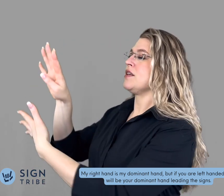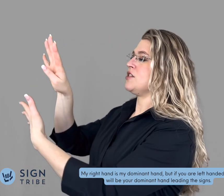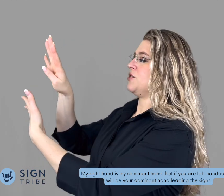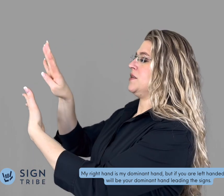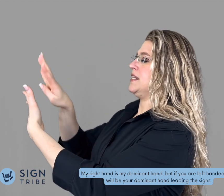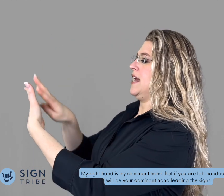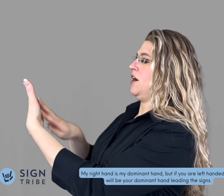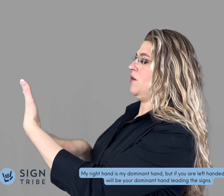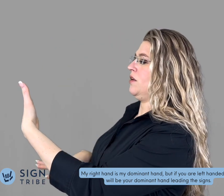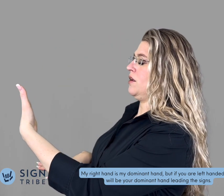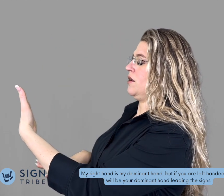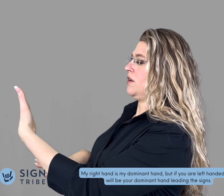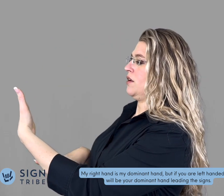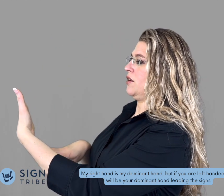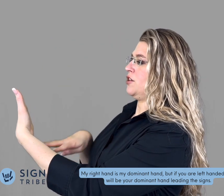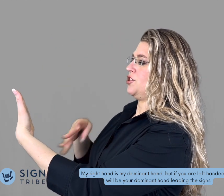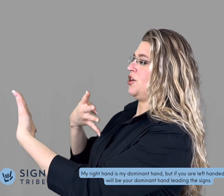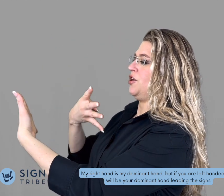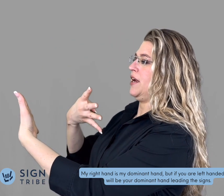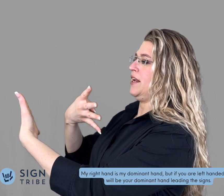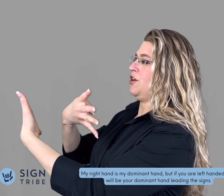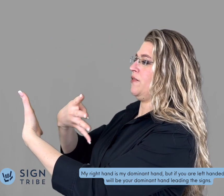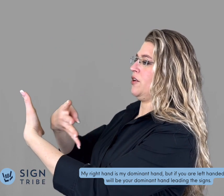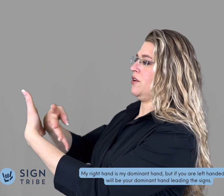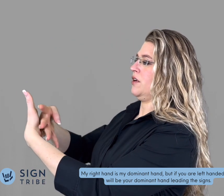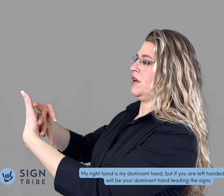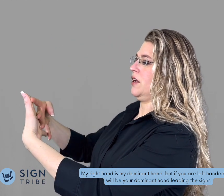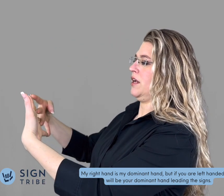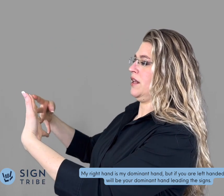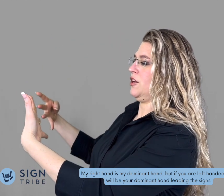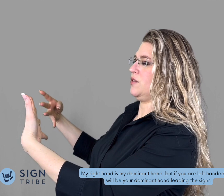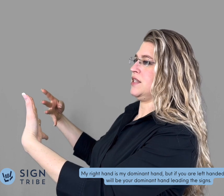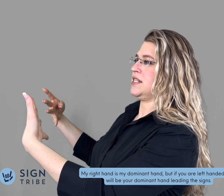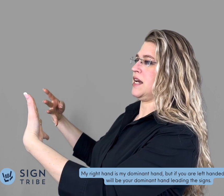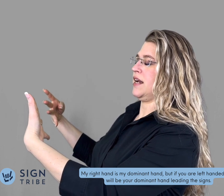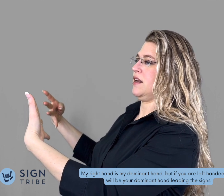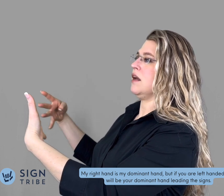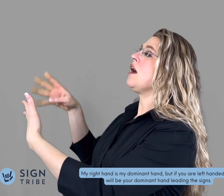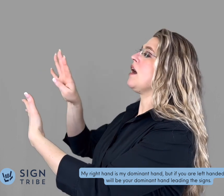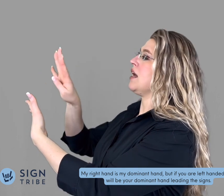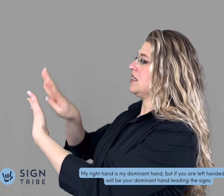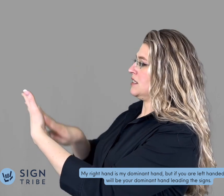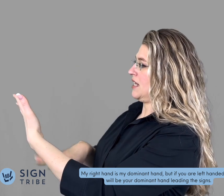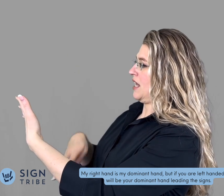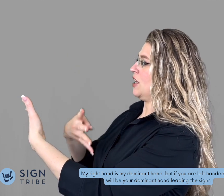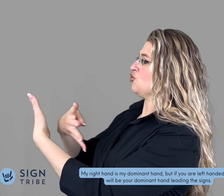So down, turn your hand over, and then go to the side.